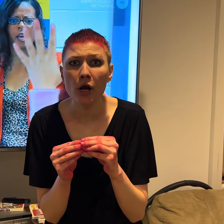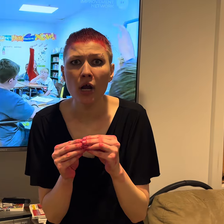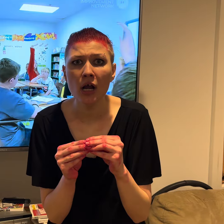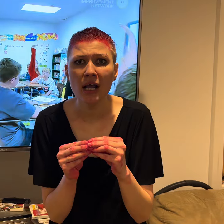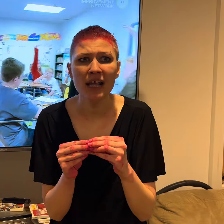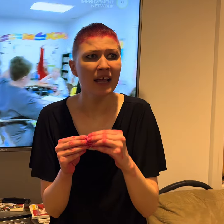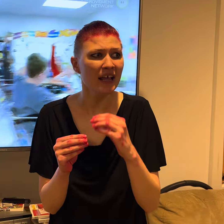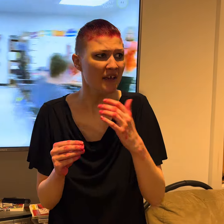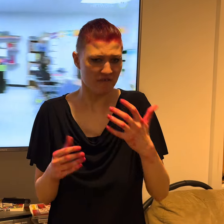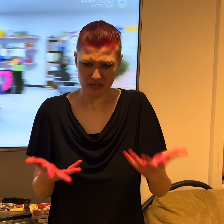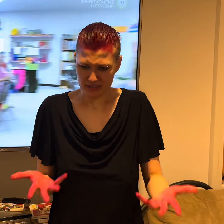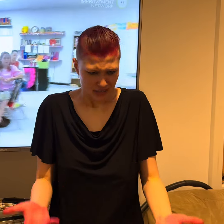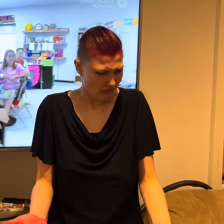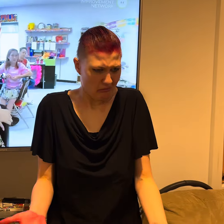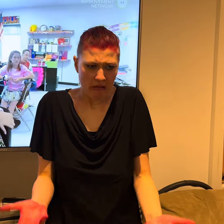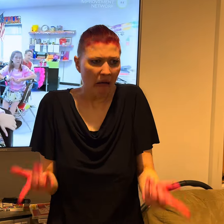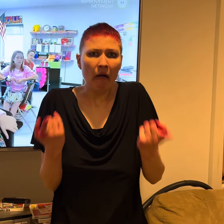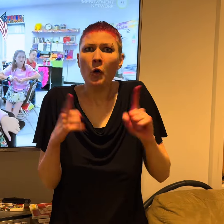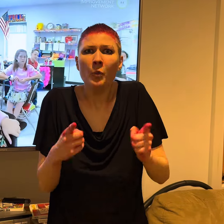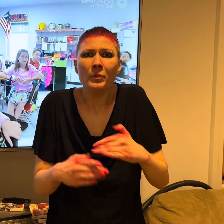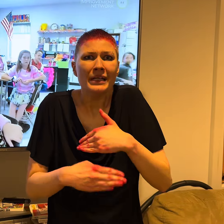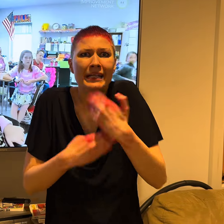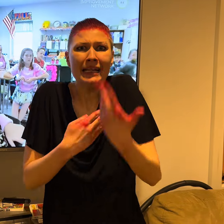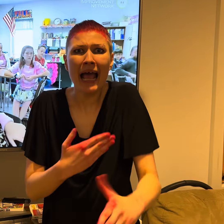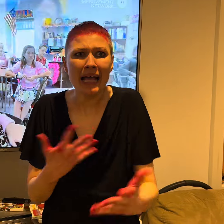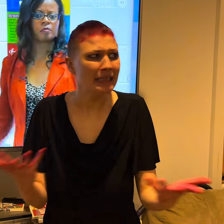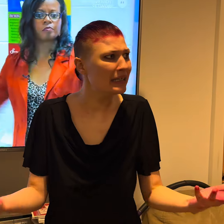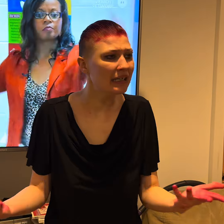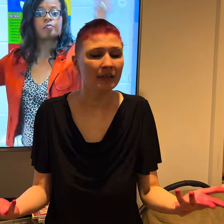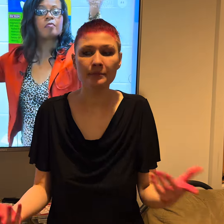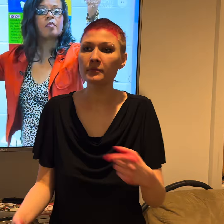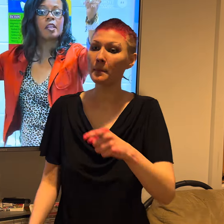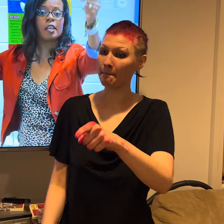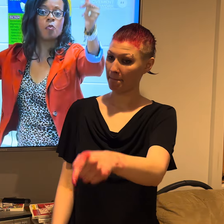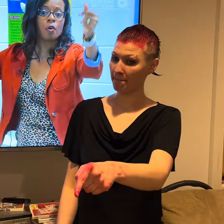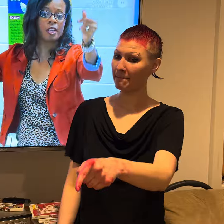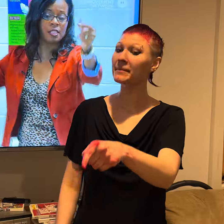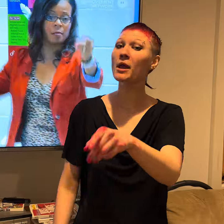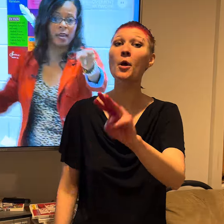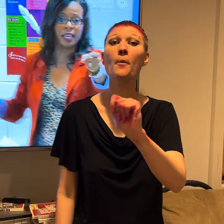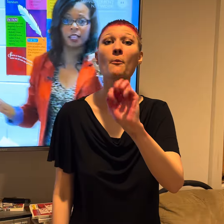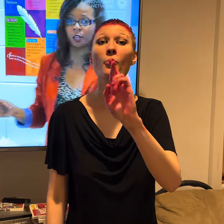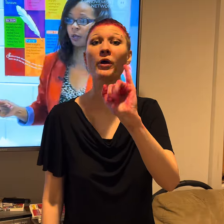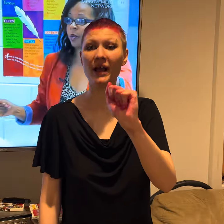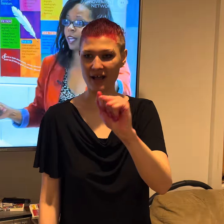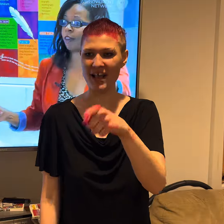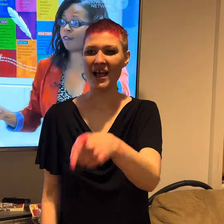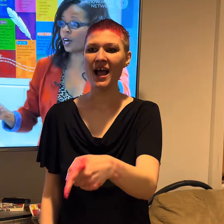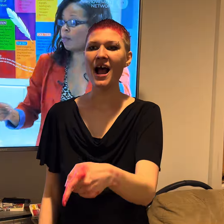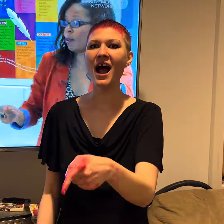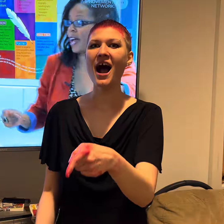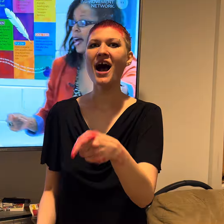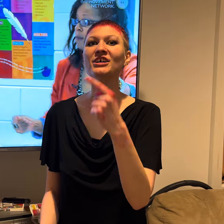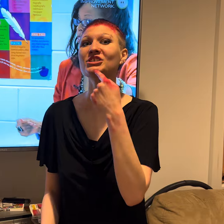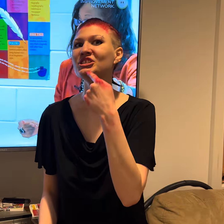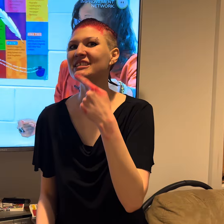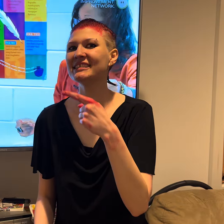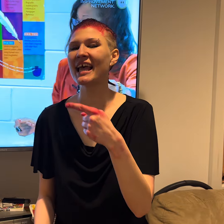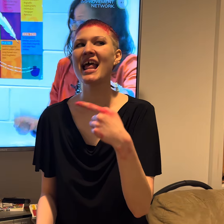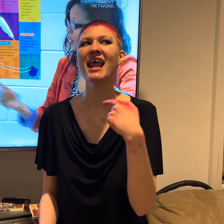Camo. He wanted to make us think of an inference. He wanted to make you infer, perhaps. What do you